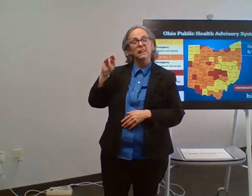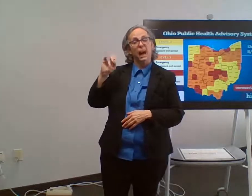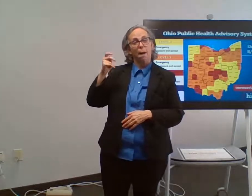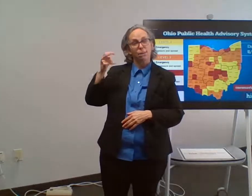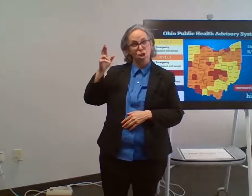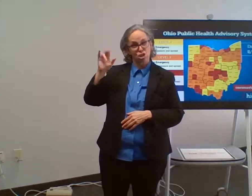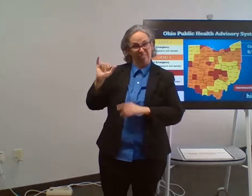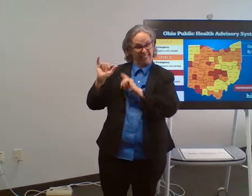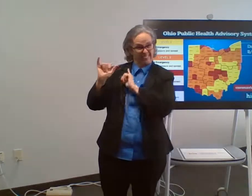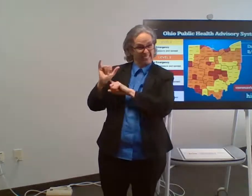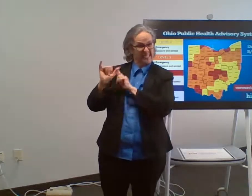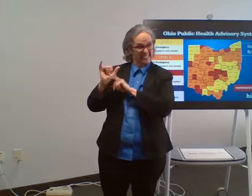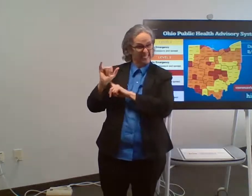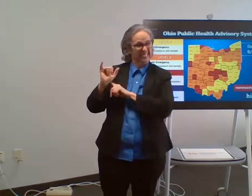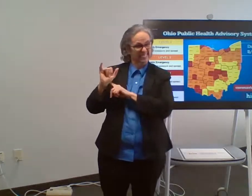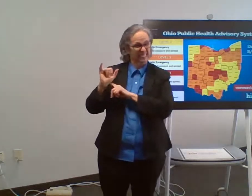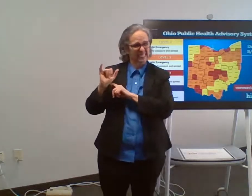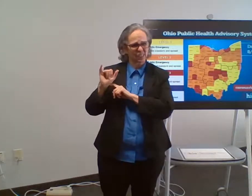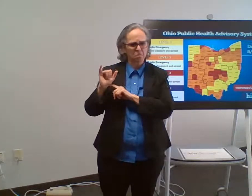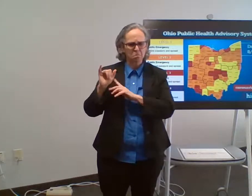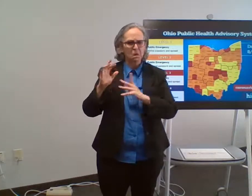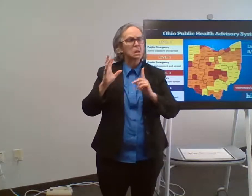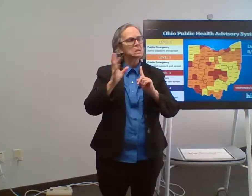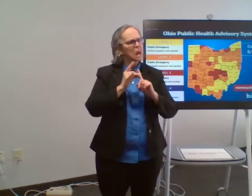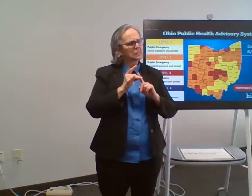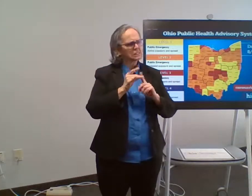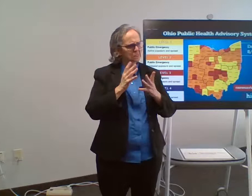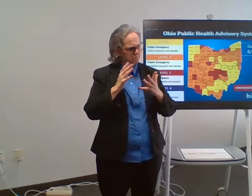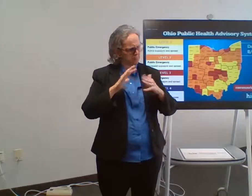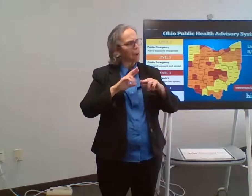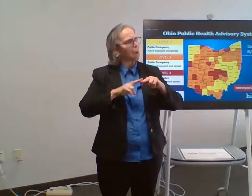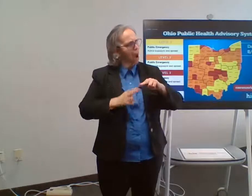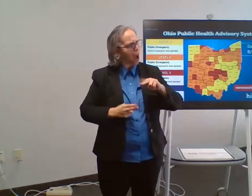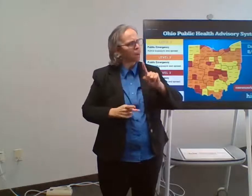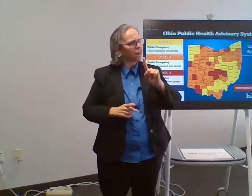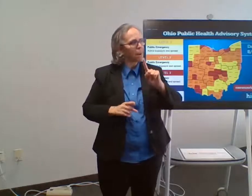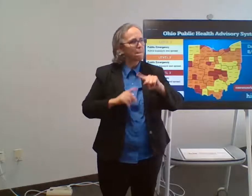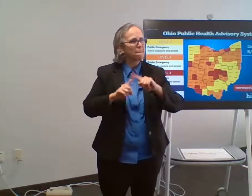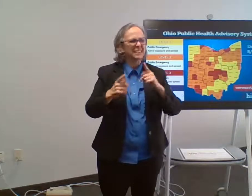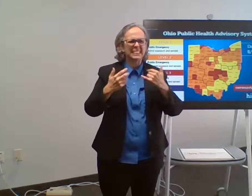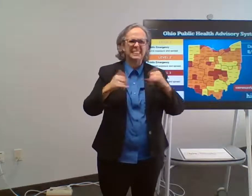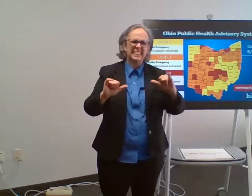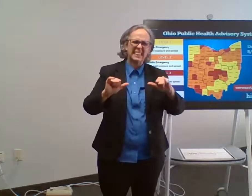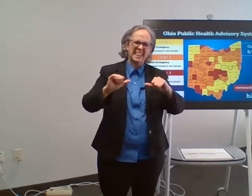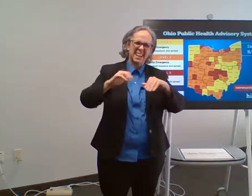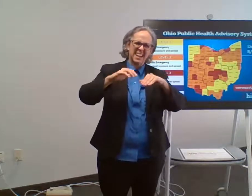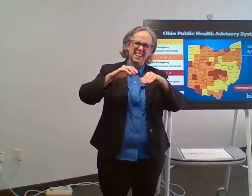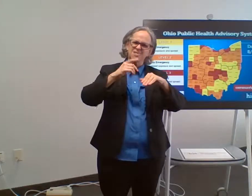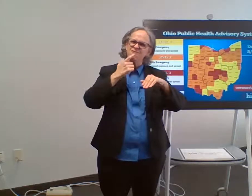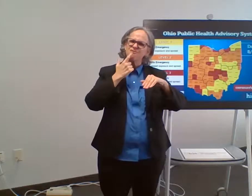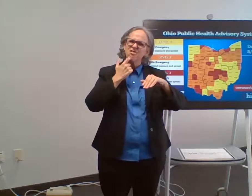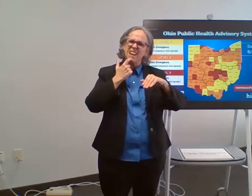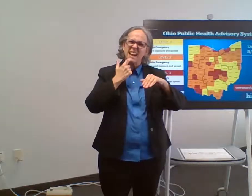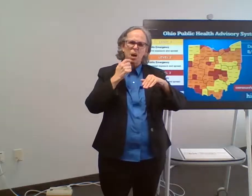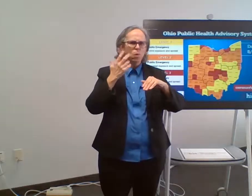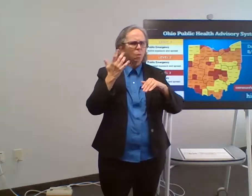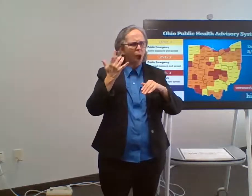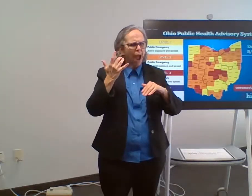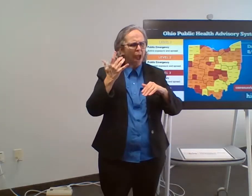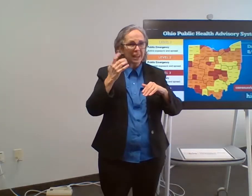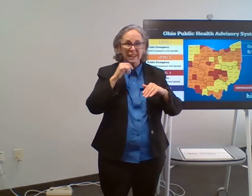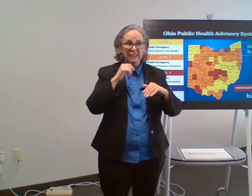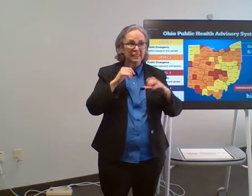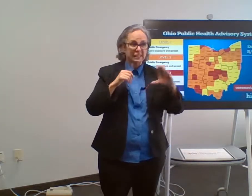94. That's been an improvement, but they still remain red this week. While they no longer meet the CDC's threshold